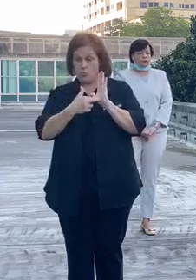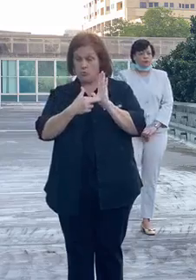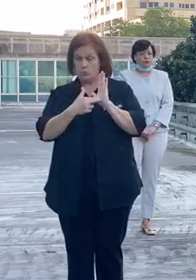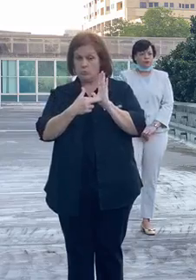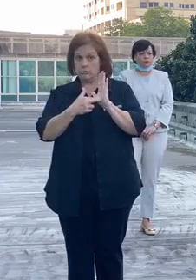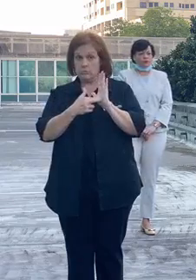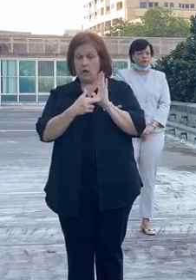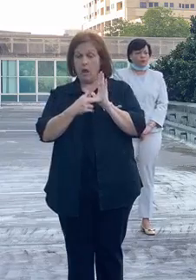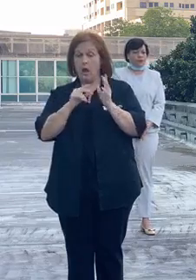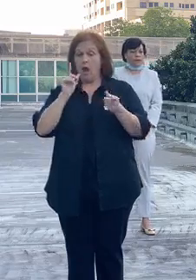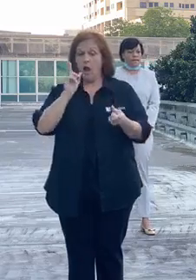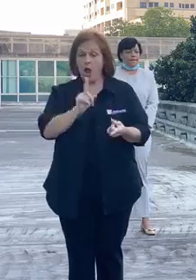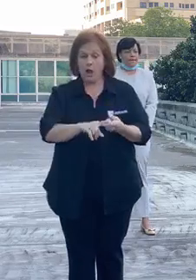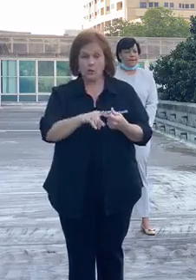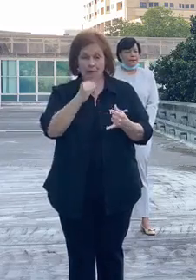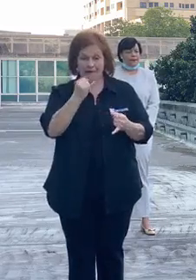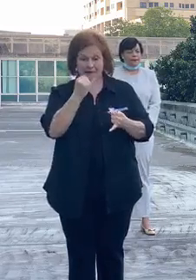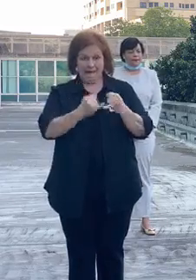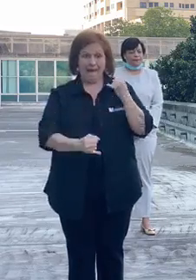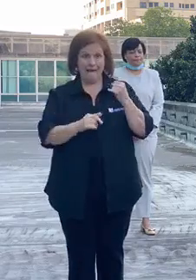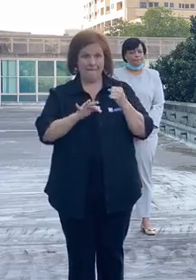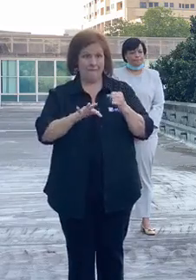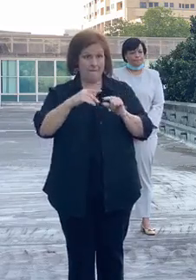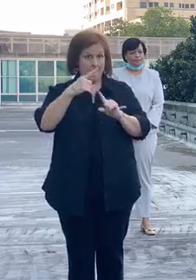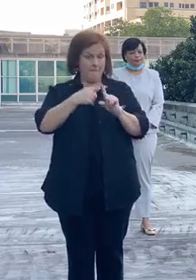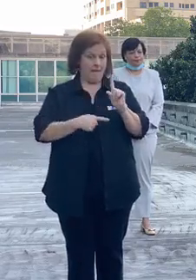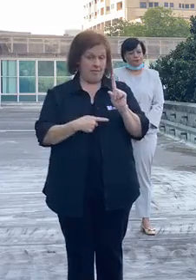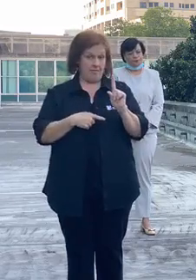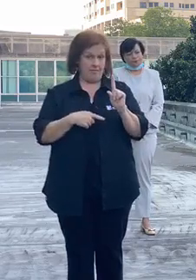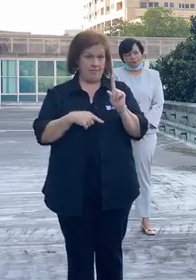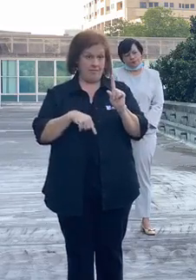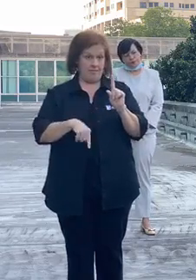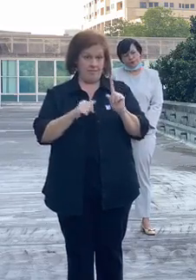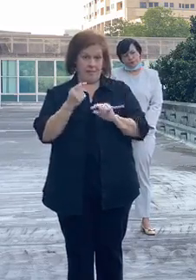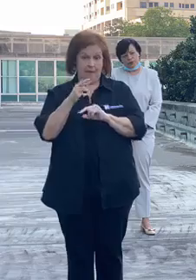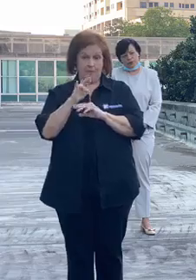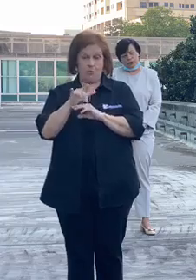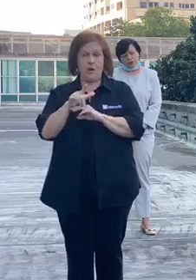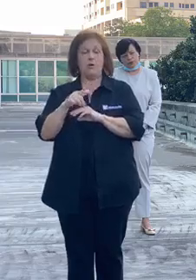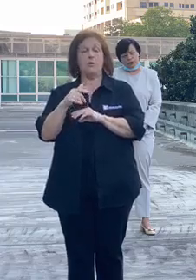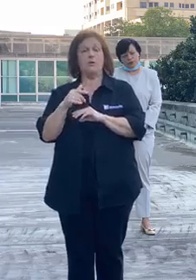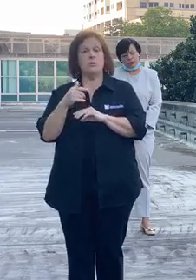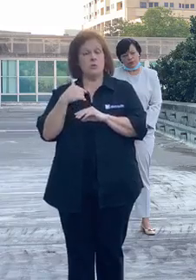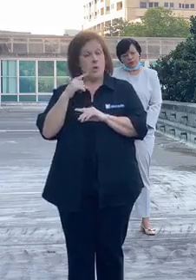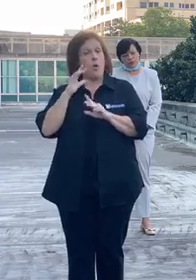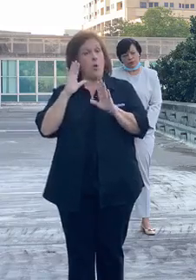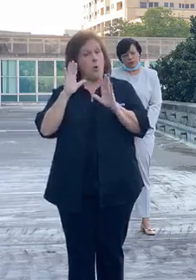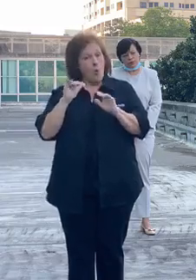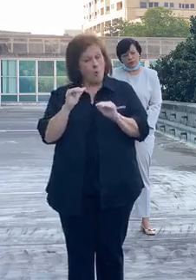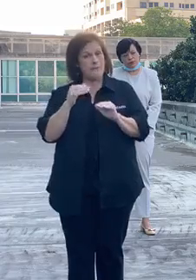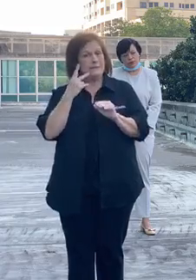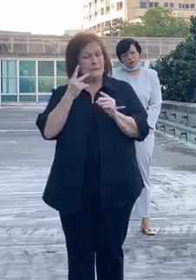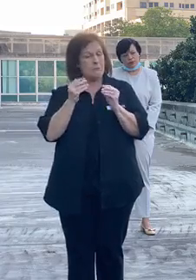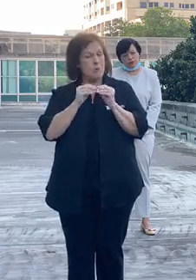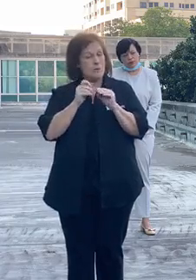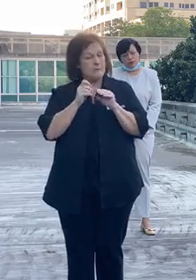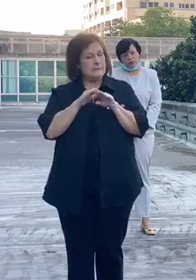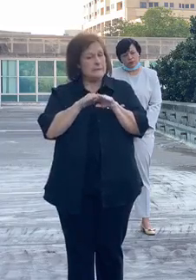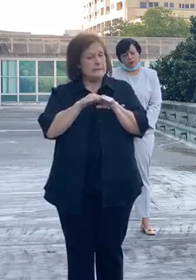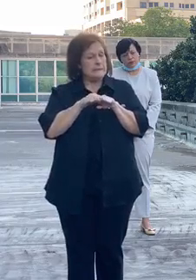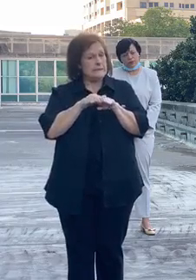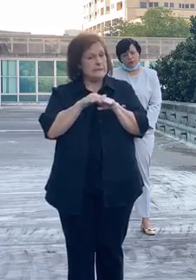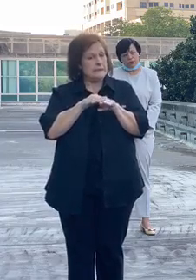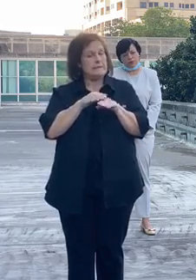least the end of the month. And while we hope to see new cases slow very soon, some of